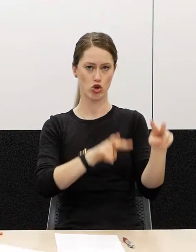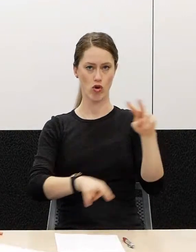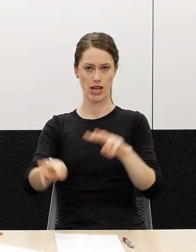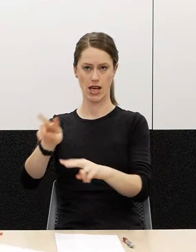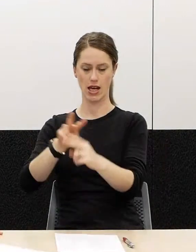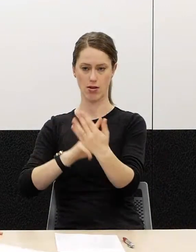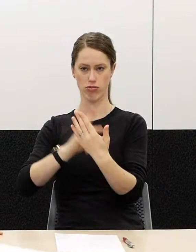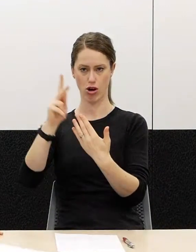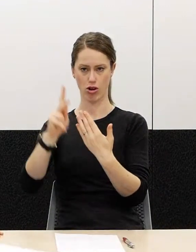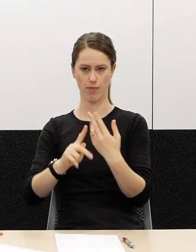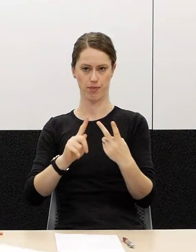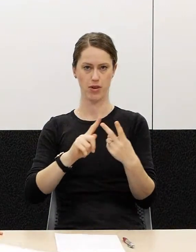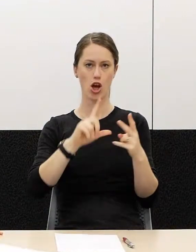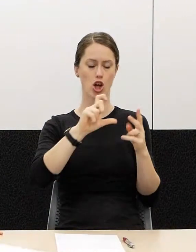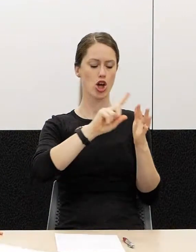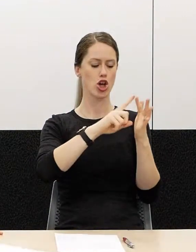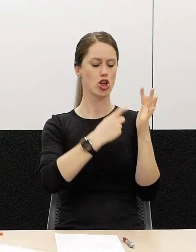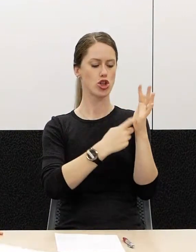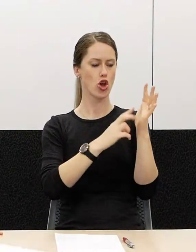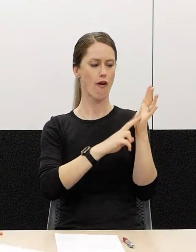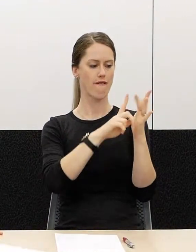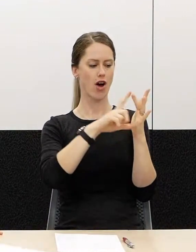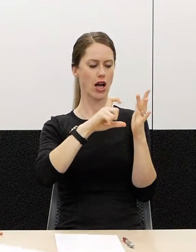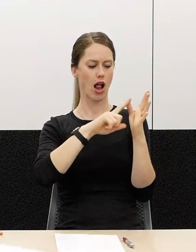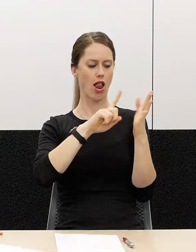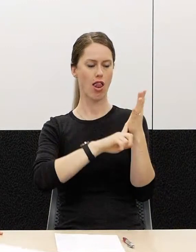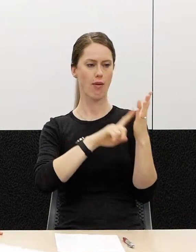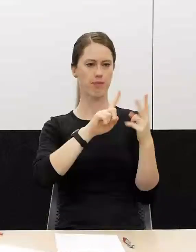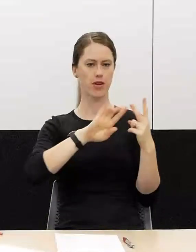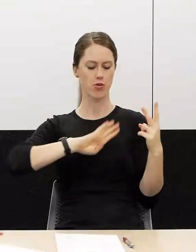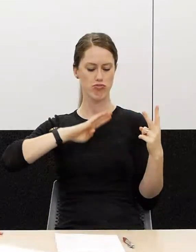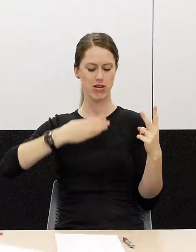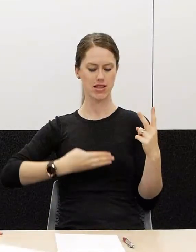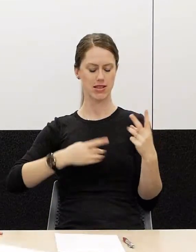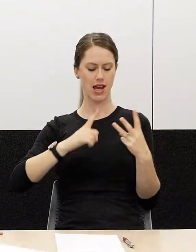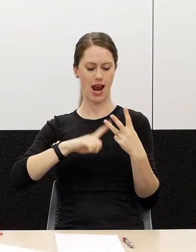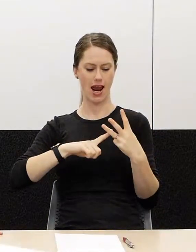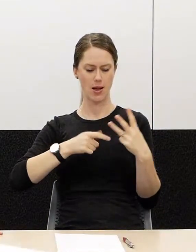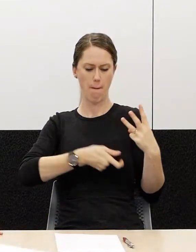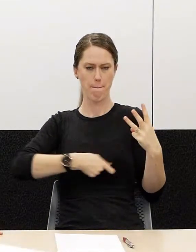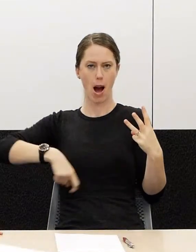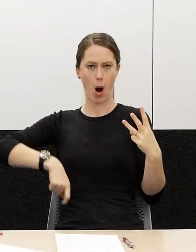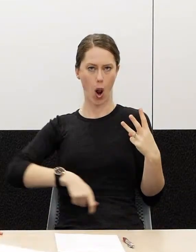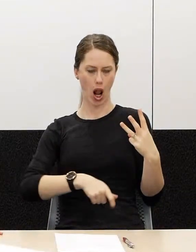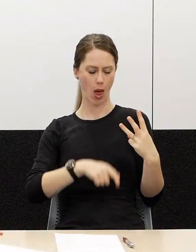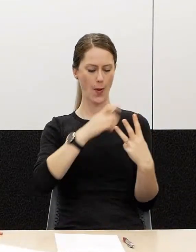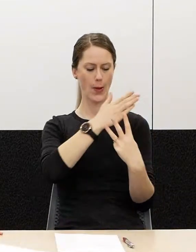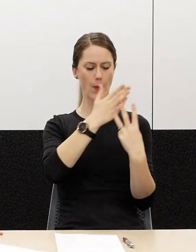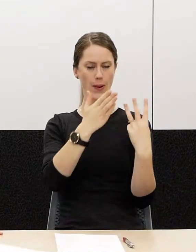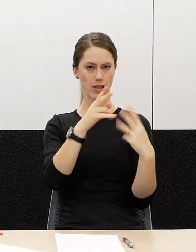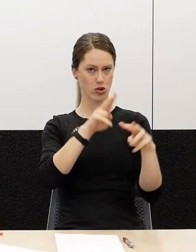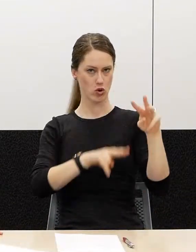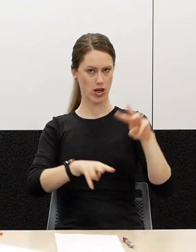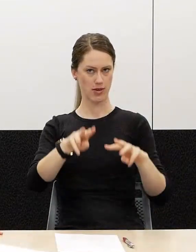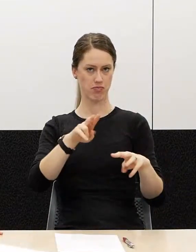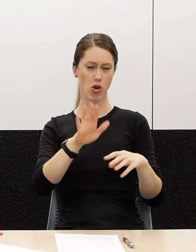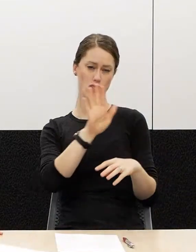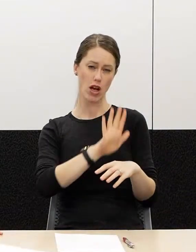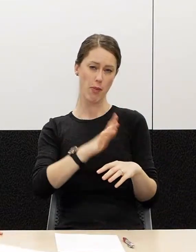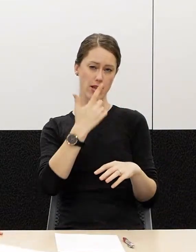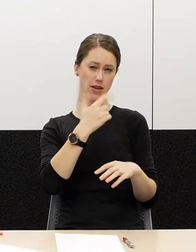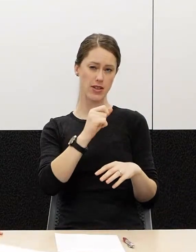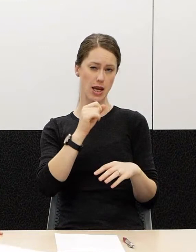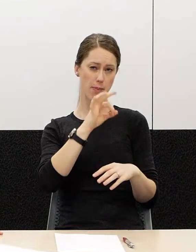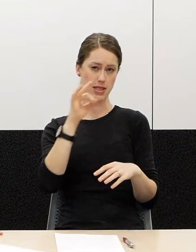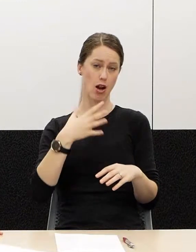screening programs: cervical screening, breast screening, and bowel screening. About 70%